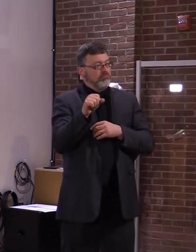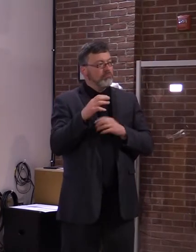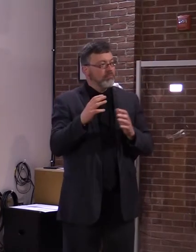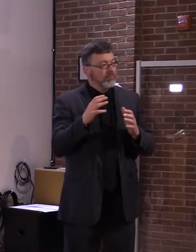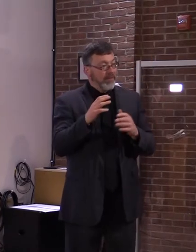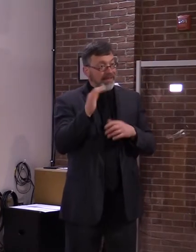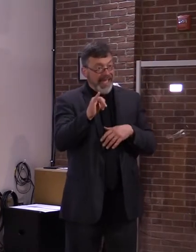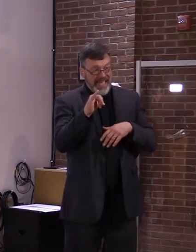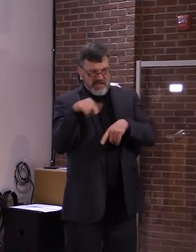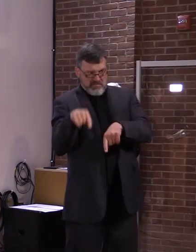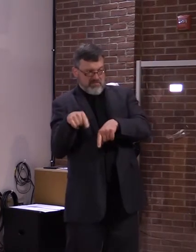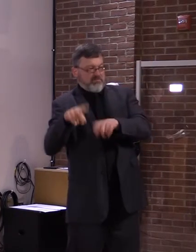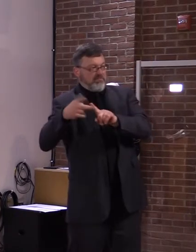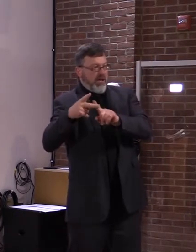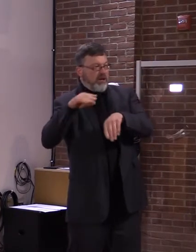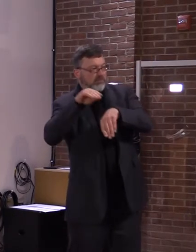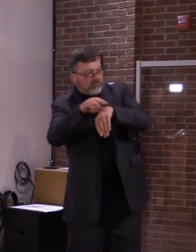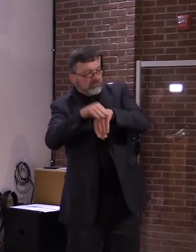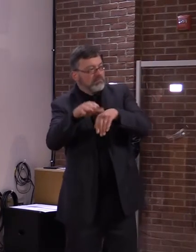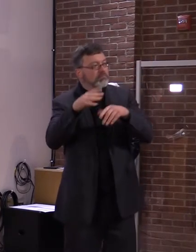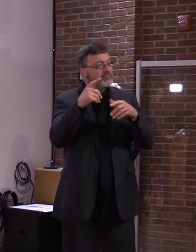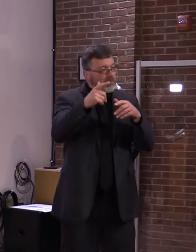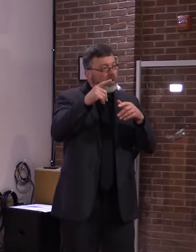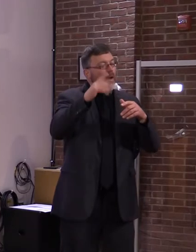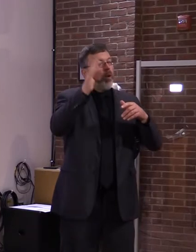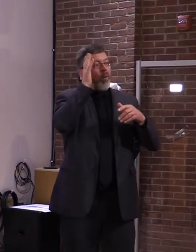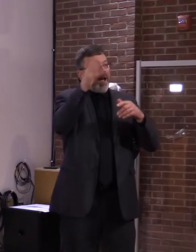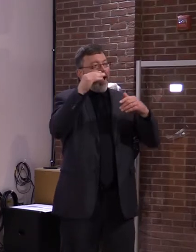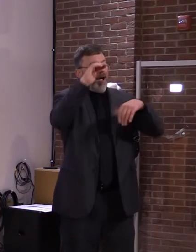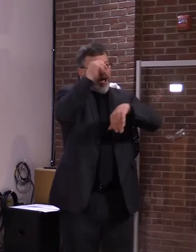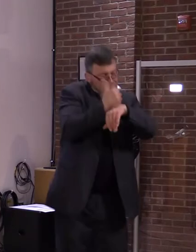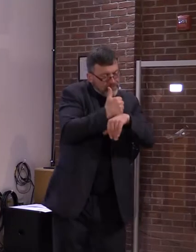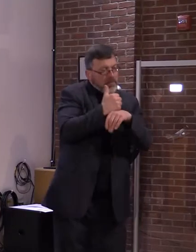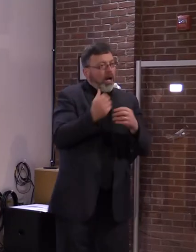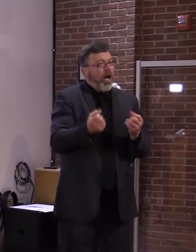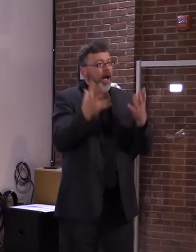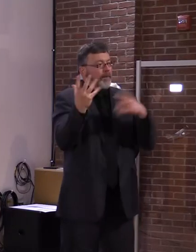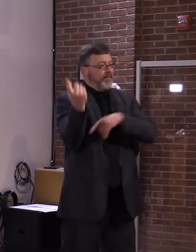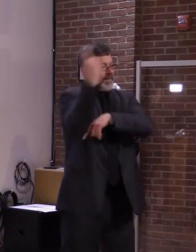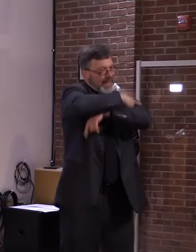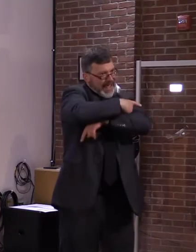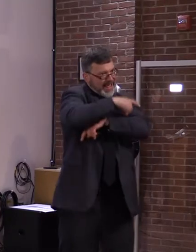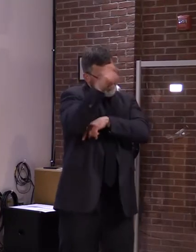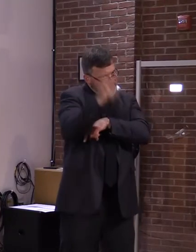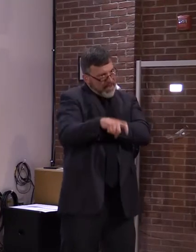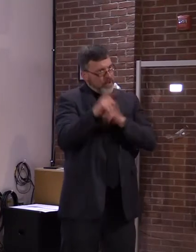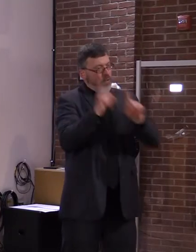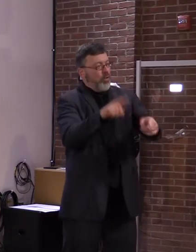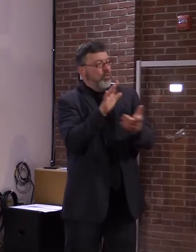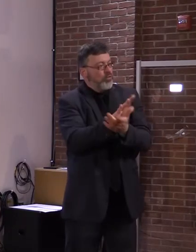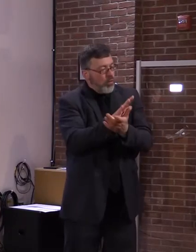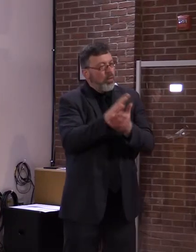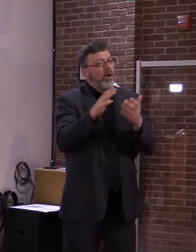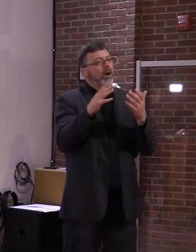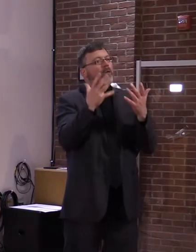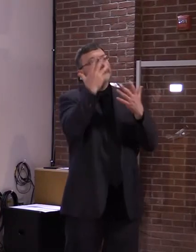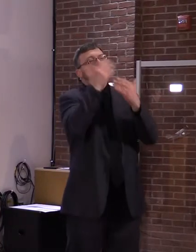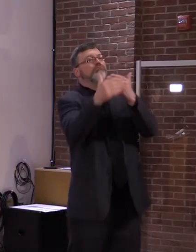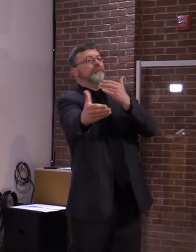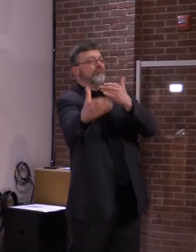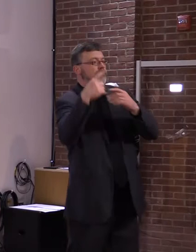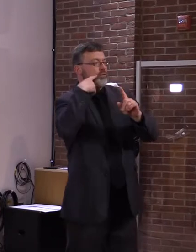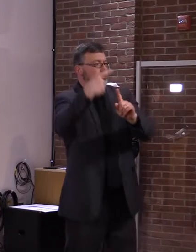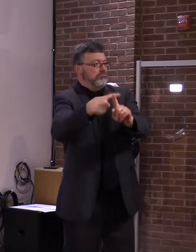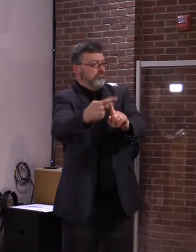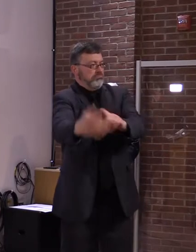minimum number of school days, and remote learning. In terms of attendance, We permitted some flexibility during the pandemic and allowed